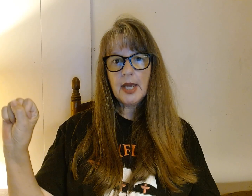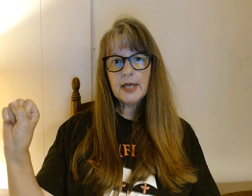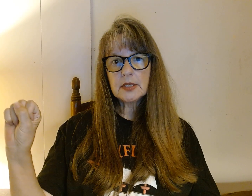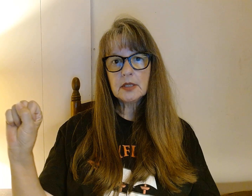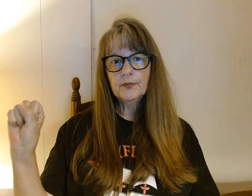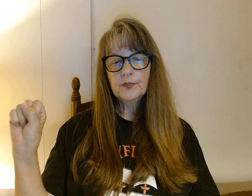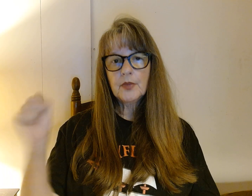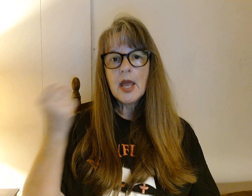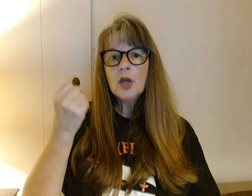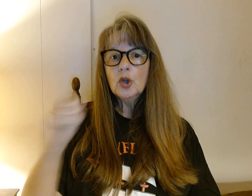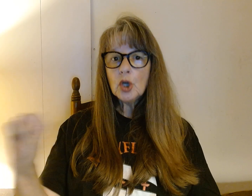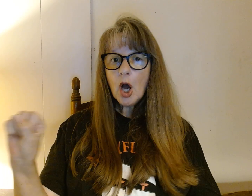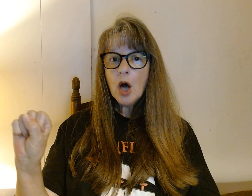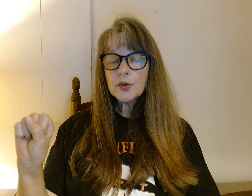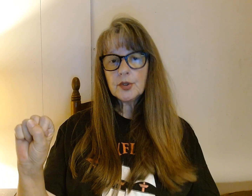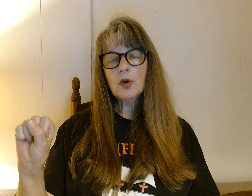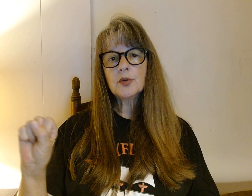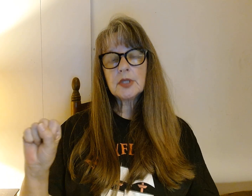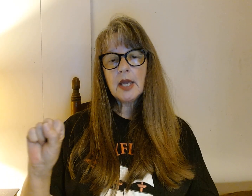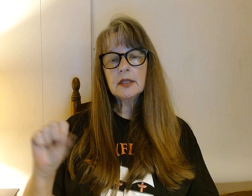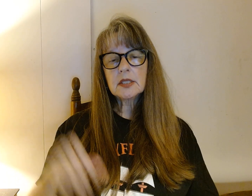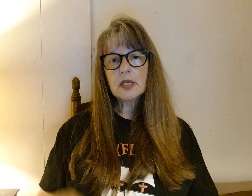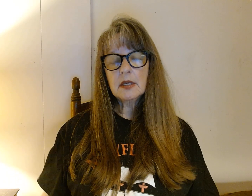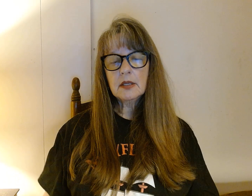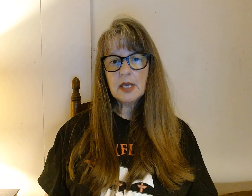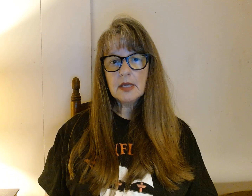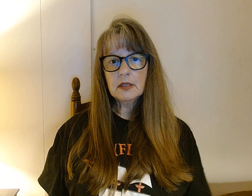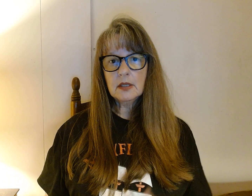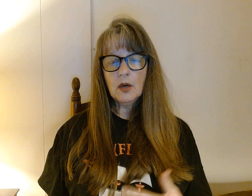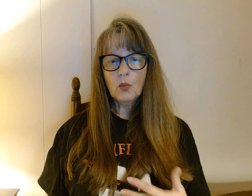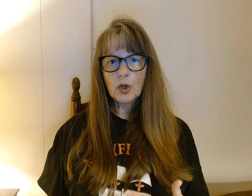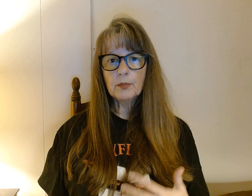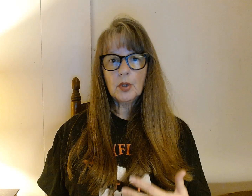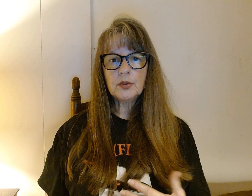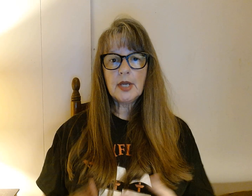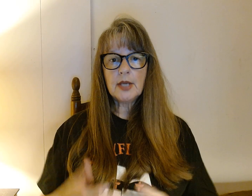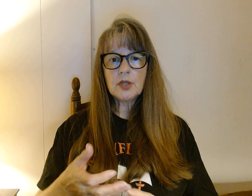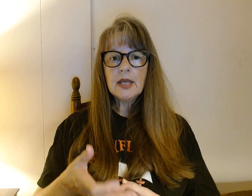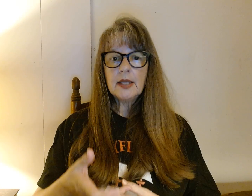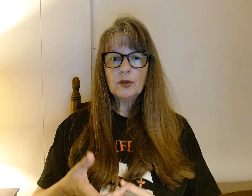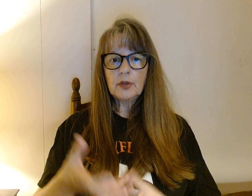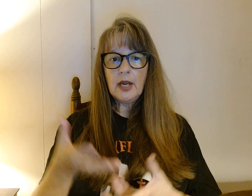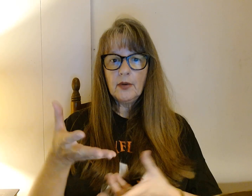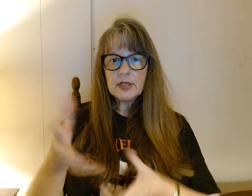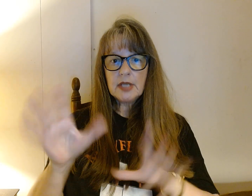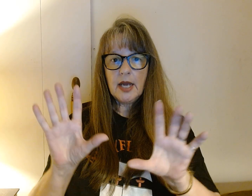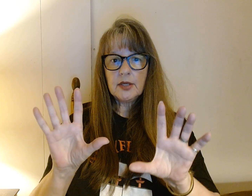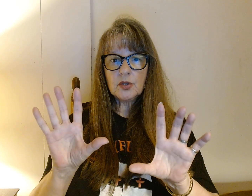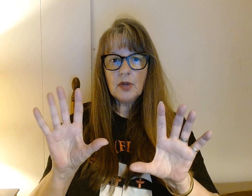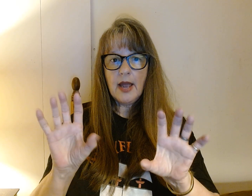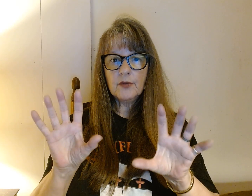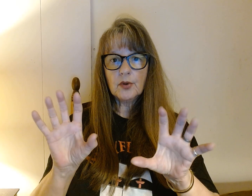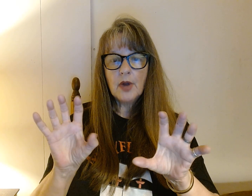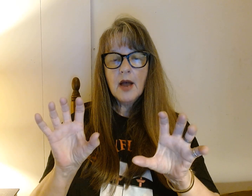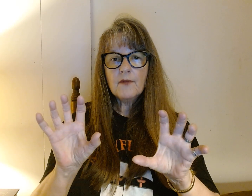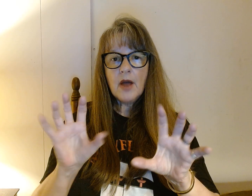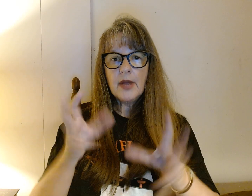Protest. You could also say the word protest like you're carrying a sign. So you have your 5 hand shapes,